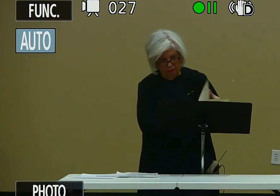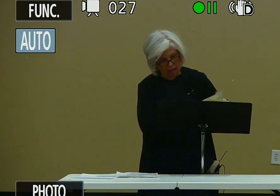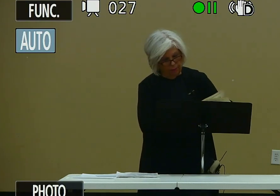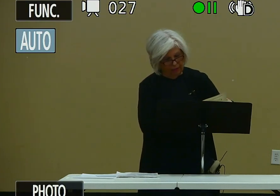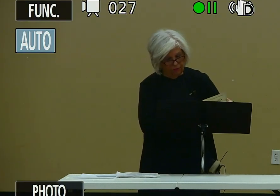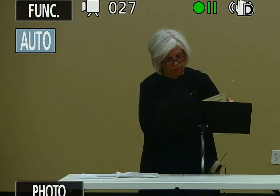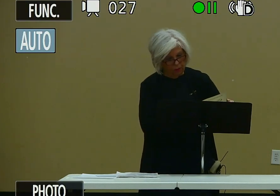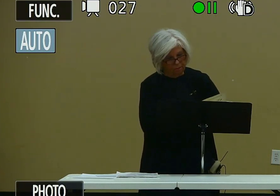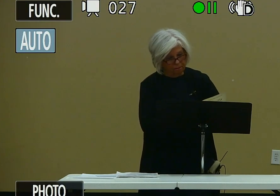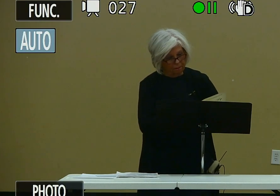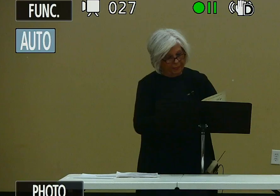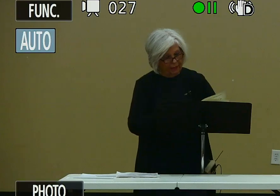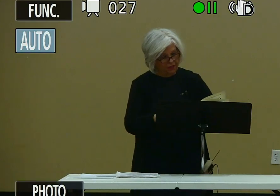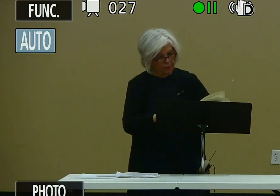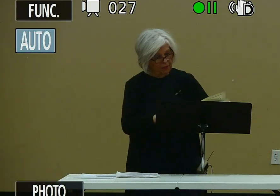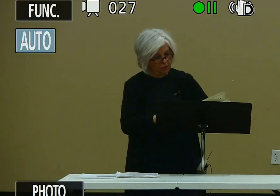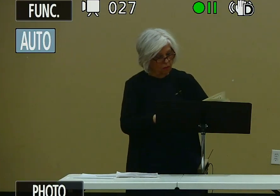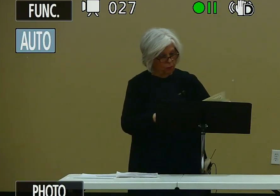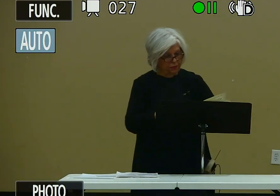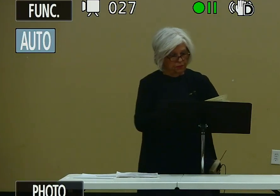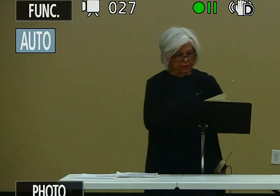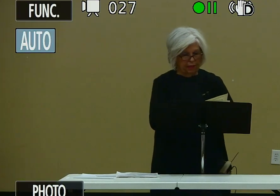And we've got a few more. Next page. With or together.